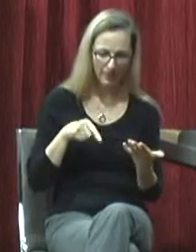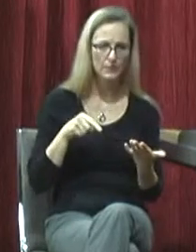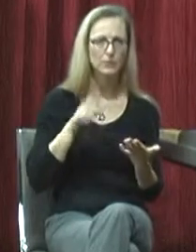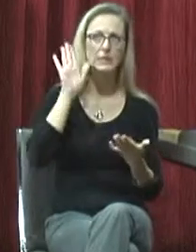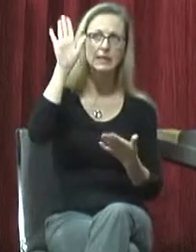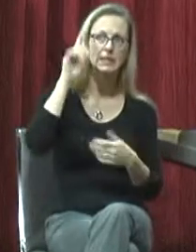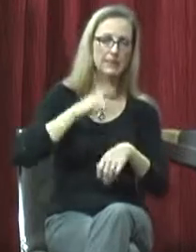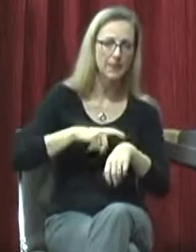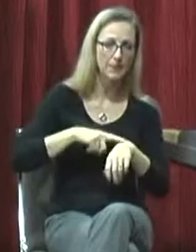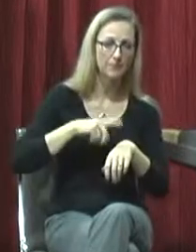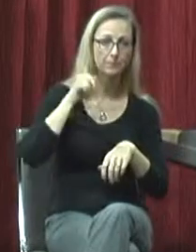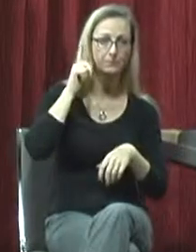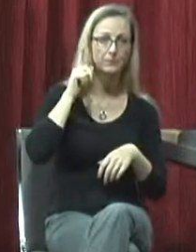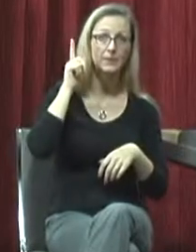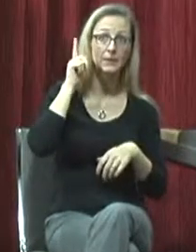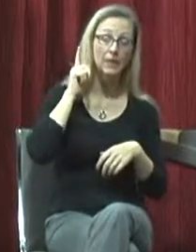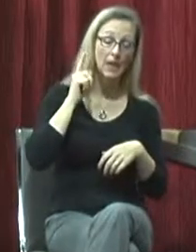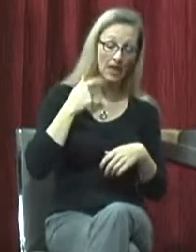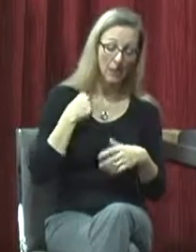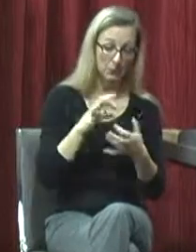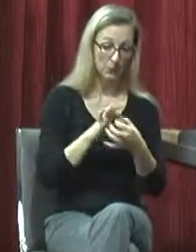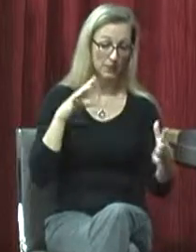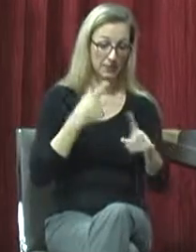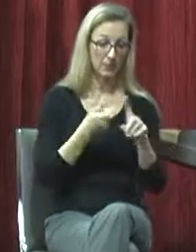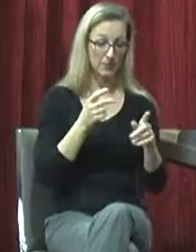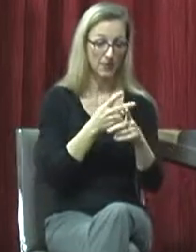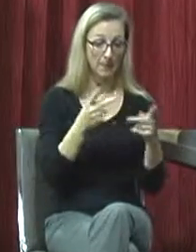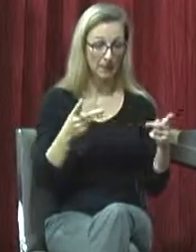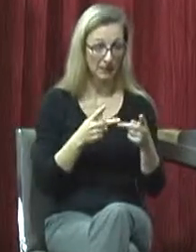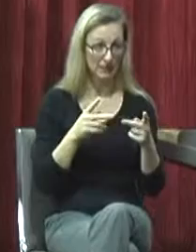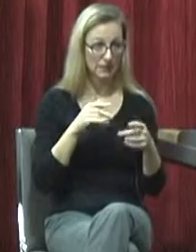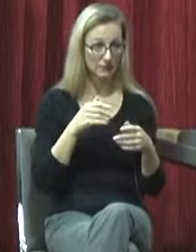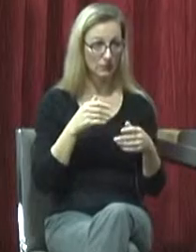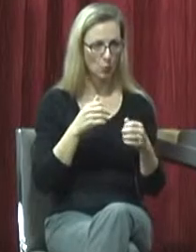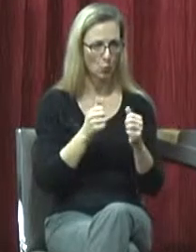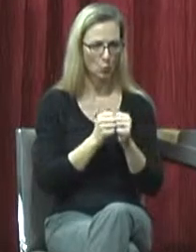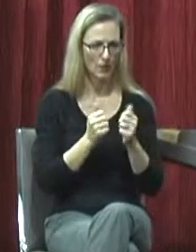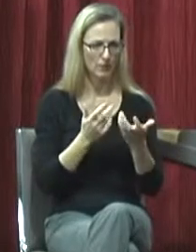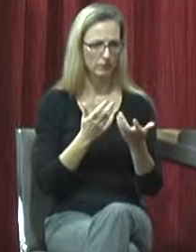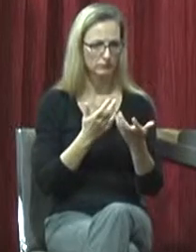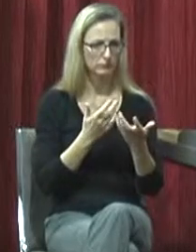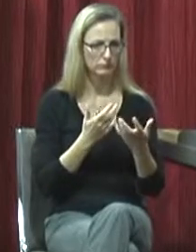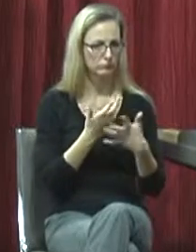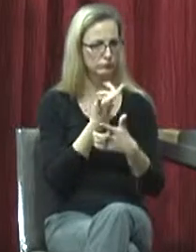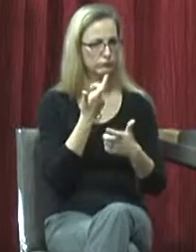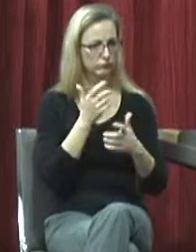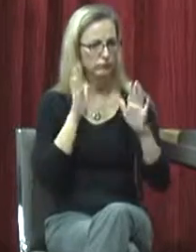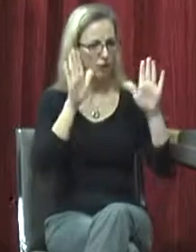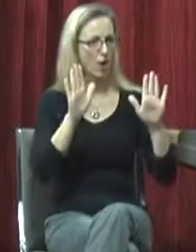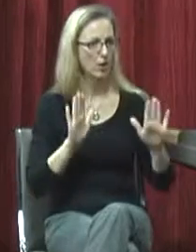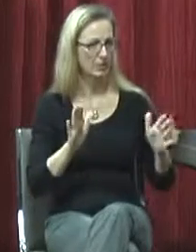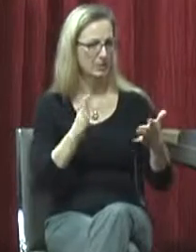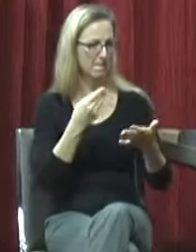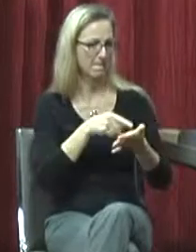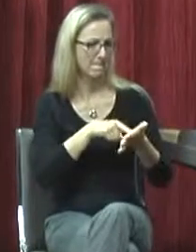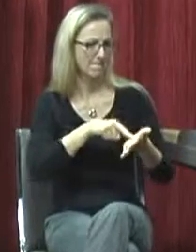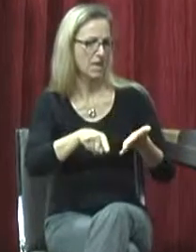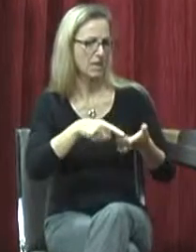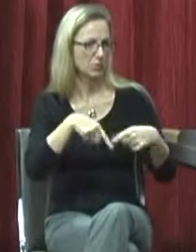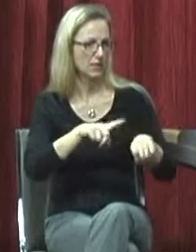released me from that place with a very generous severance package that provided for my needs. My desire was to be working by